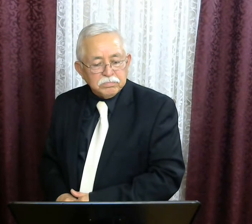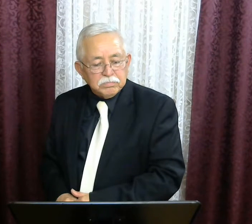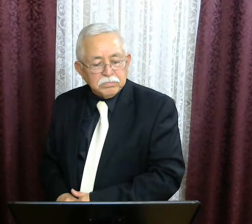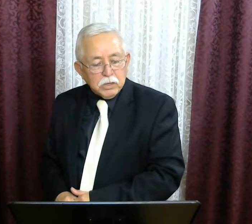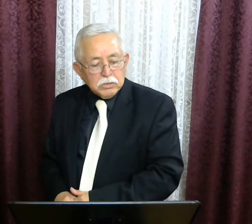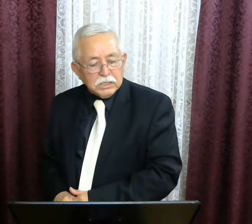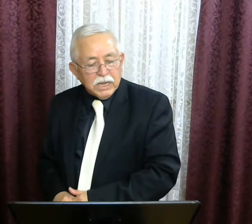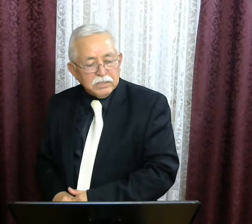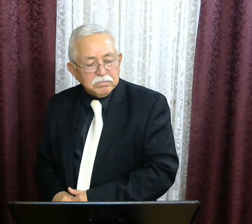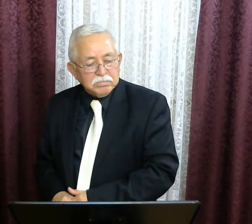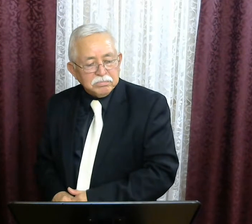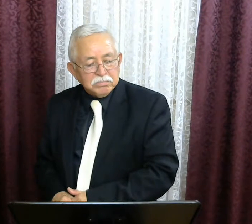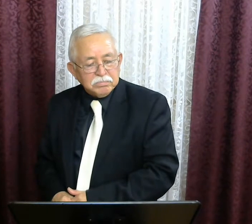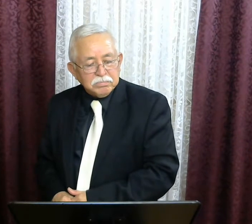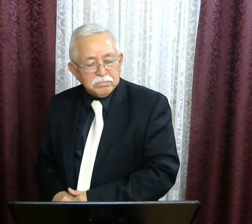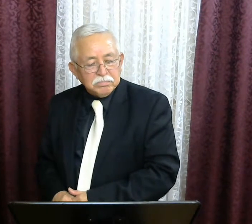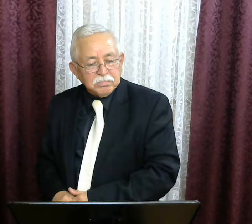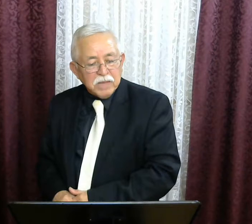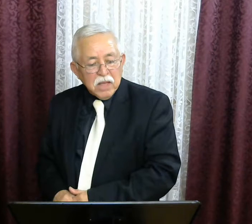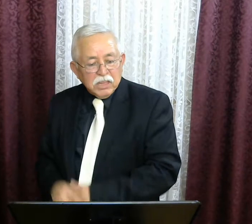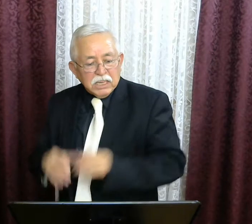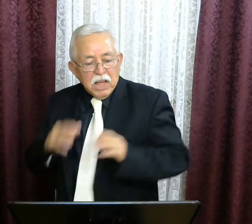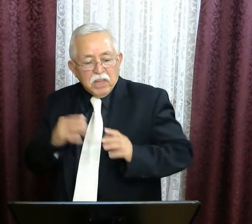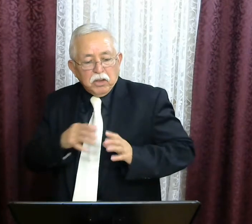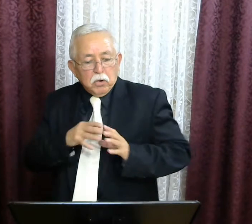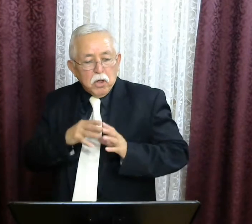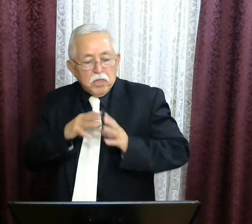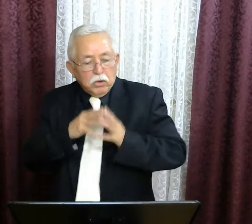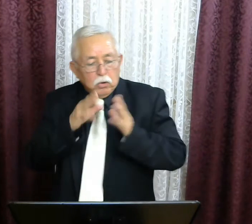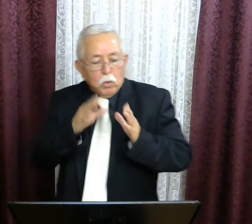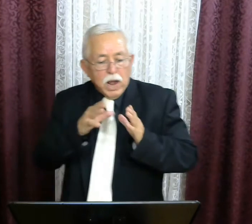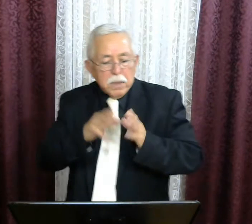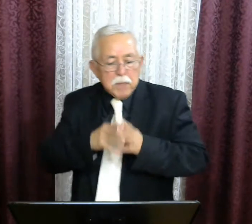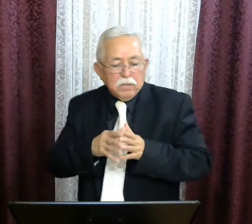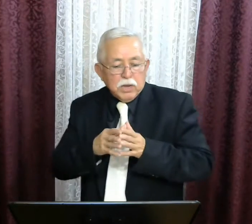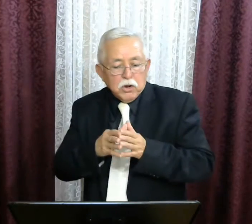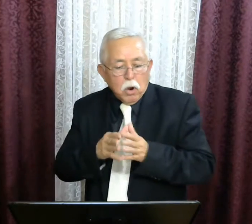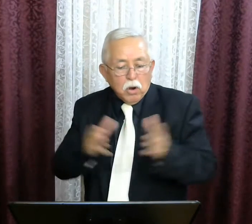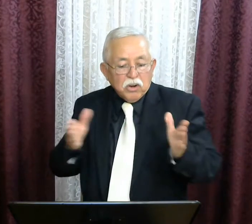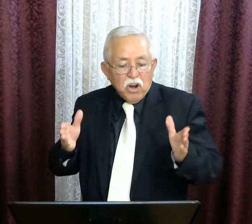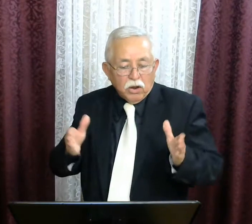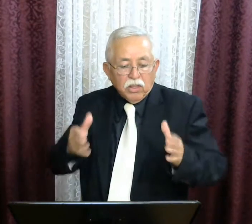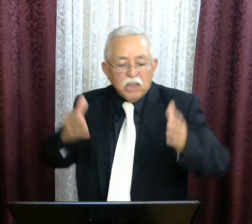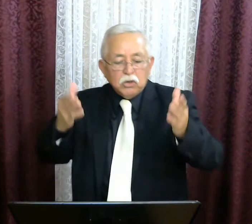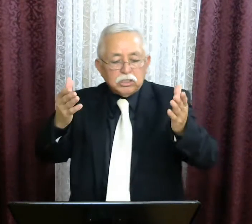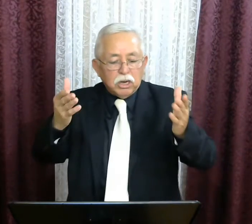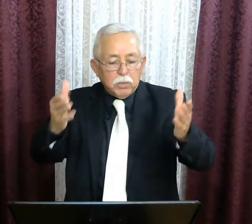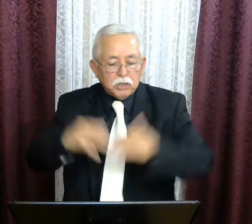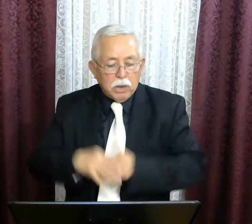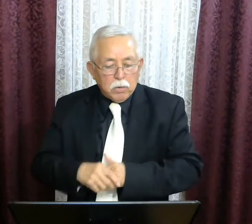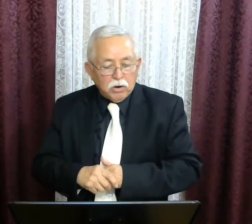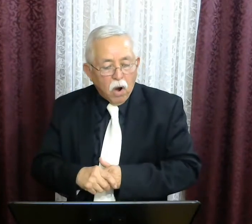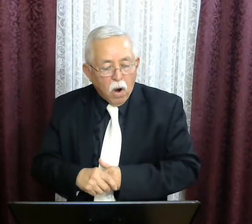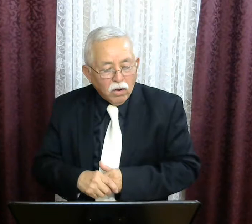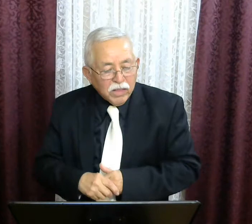Do you understand? This is that your way might be known on earth, your salvation among all